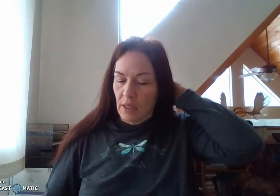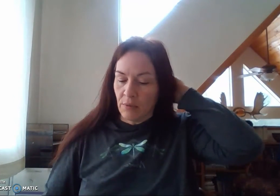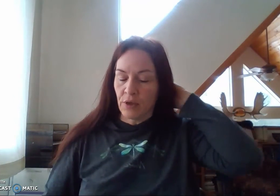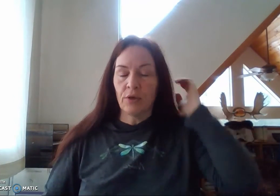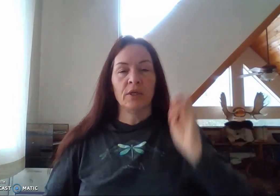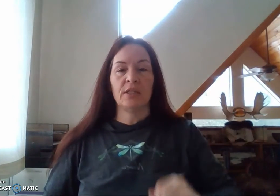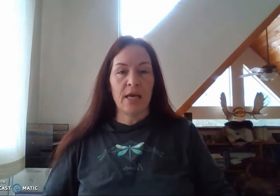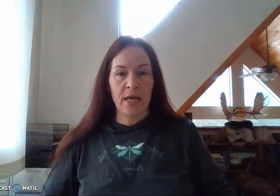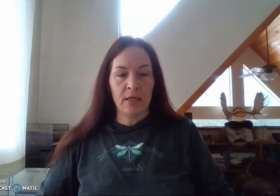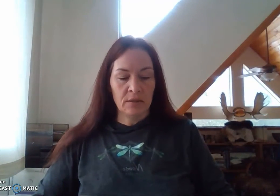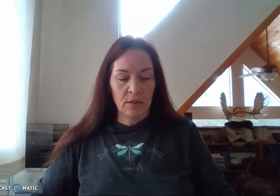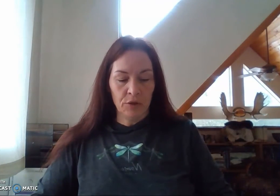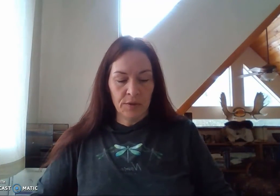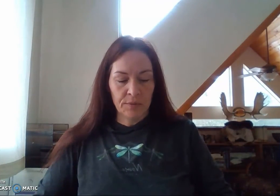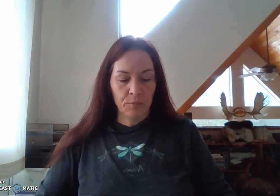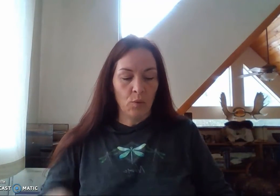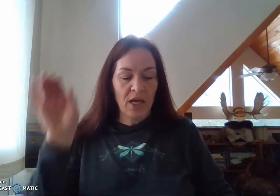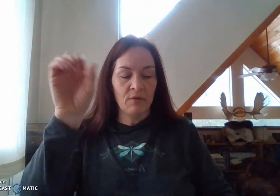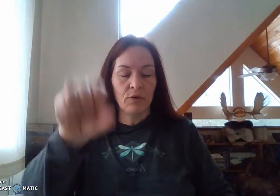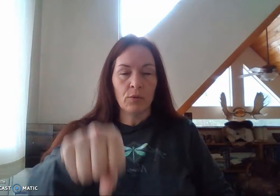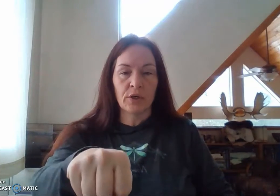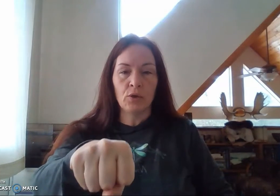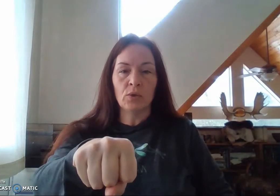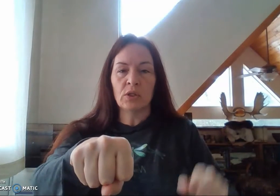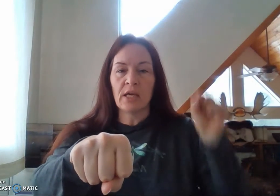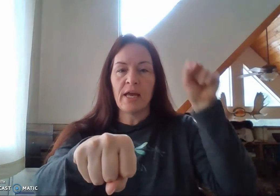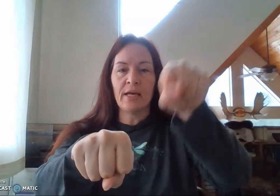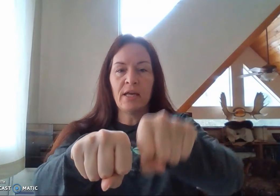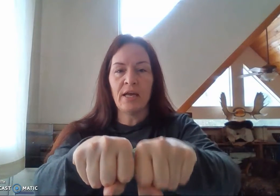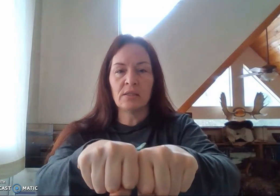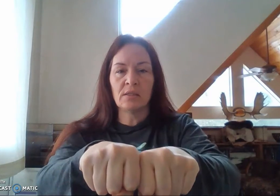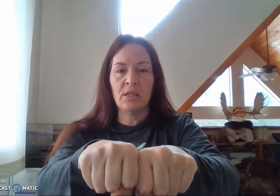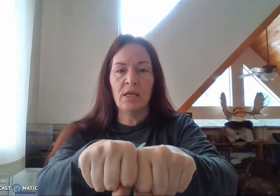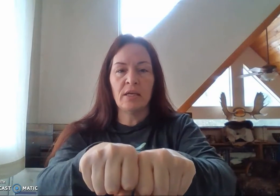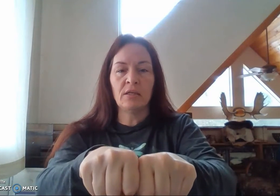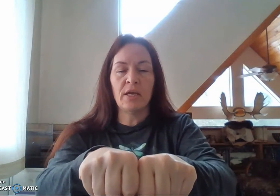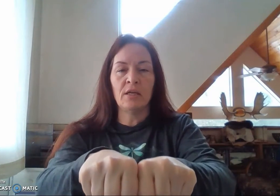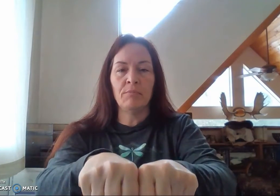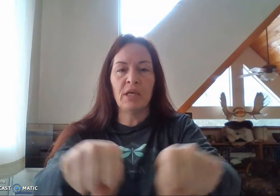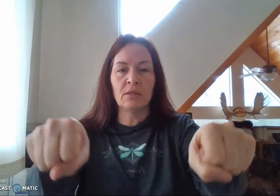Now we're going to add syllables. We have the word cool, add S to the end, and it